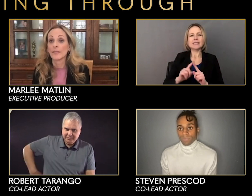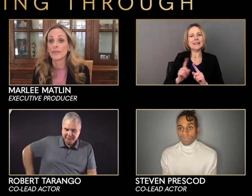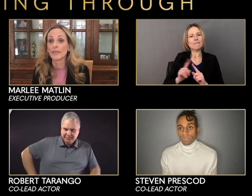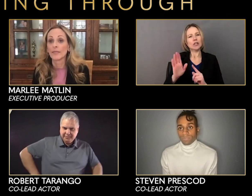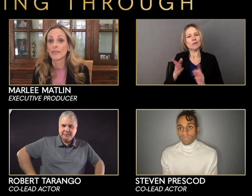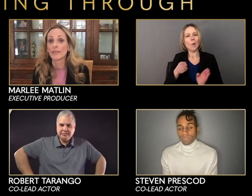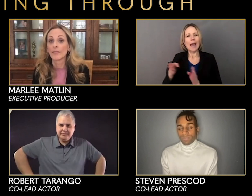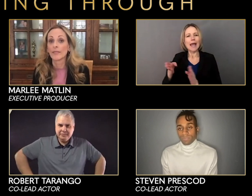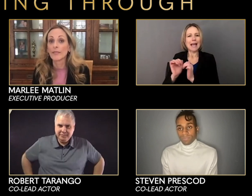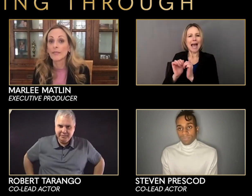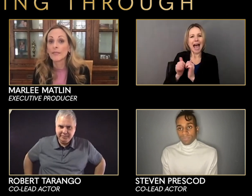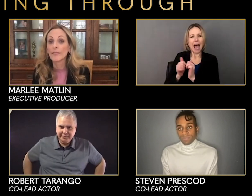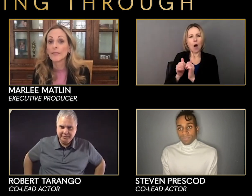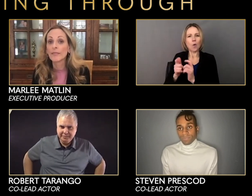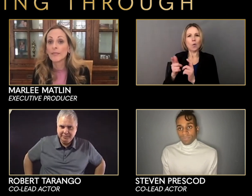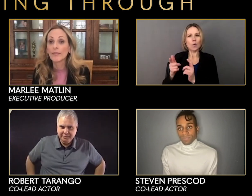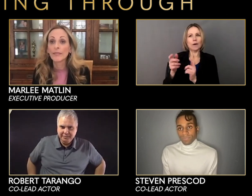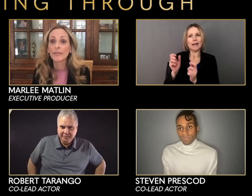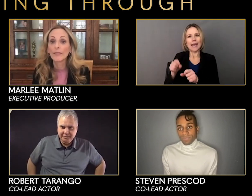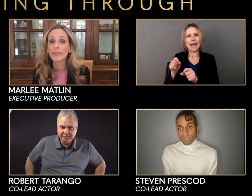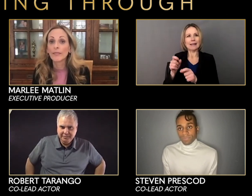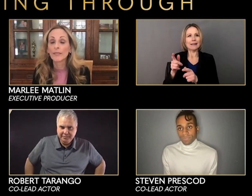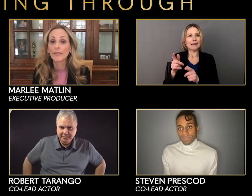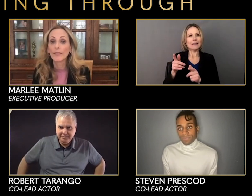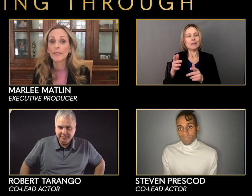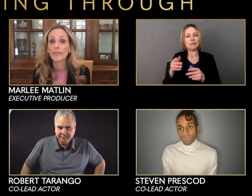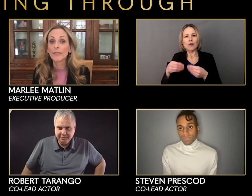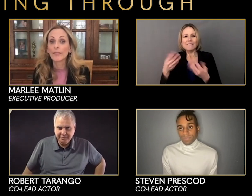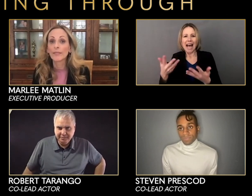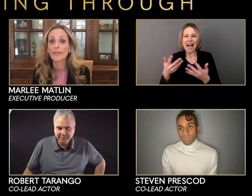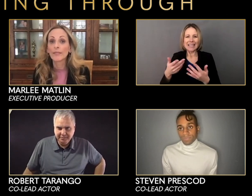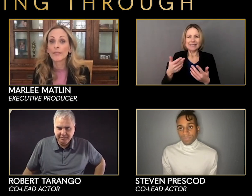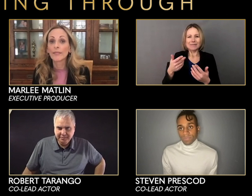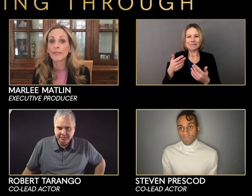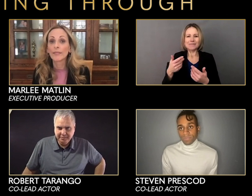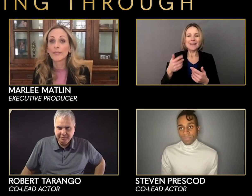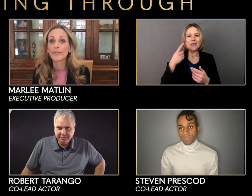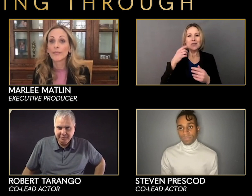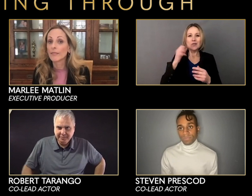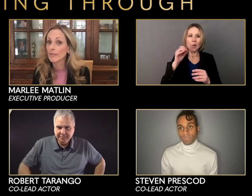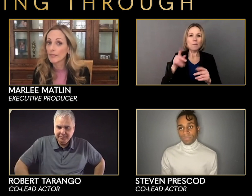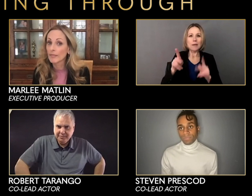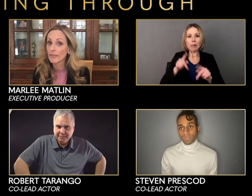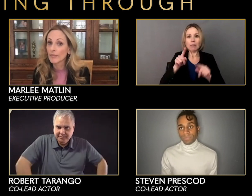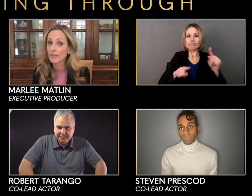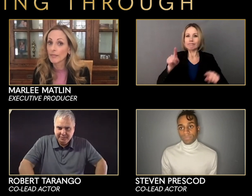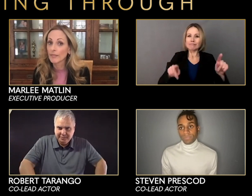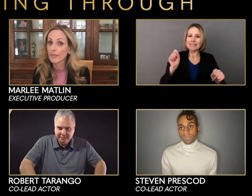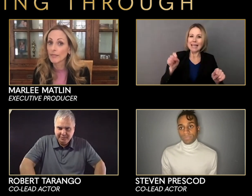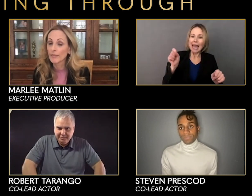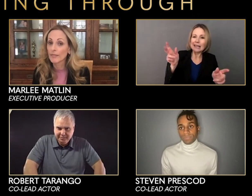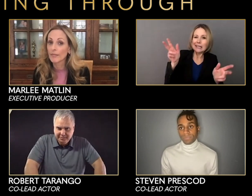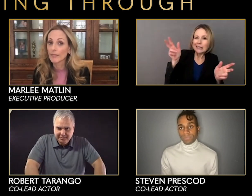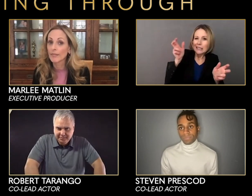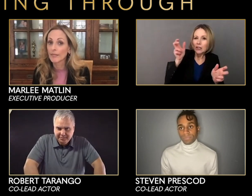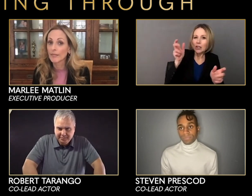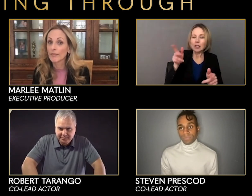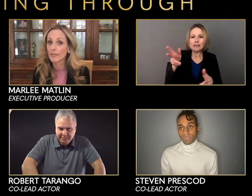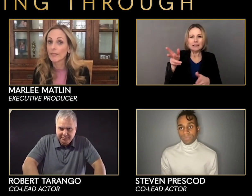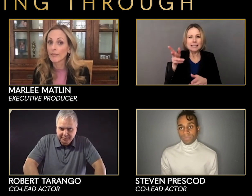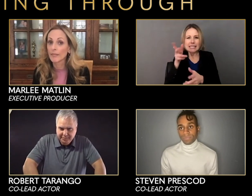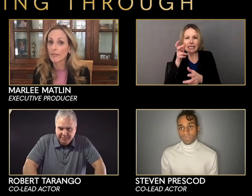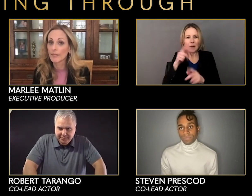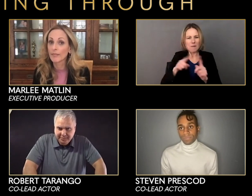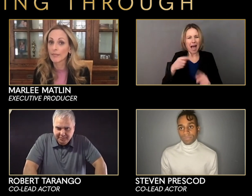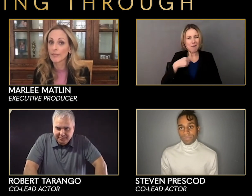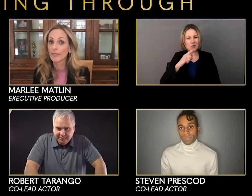getting folks to hear and see as best they can, but I have to believe that there are other ways that we haven't thought of